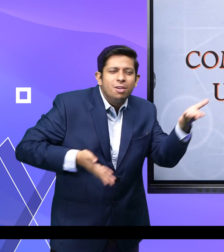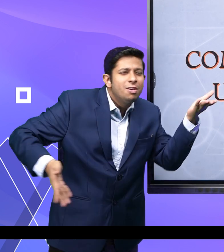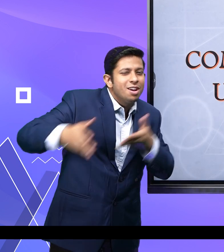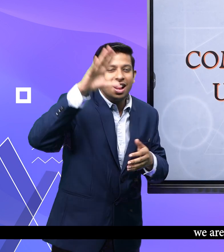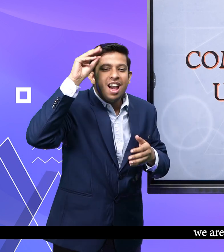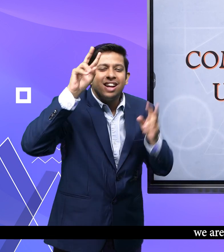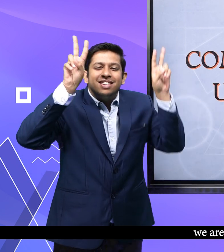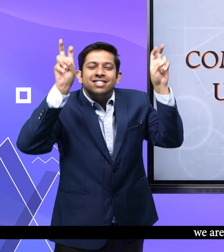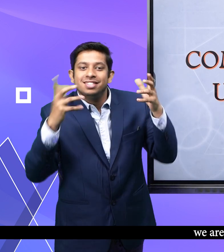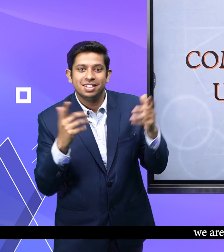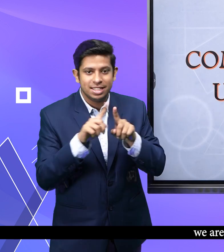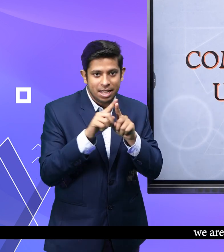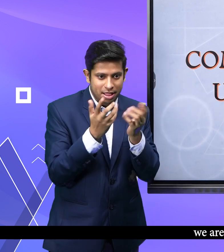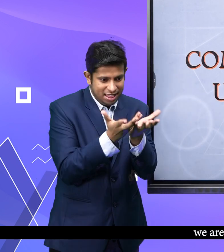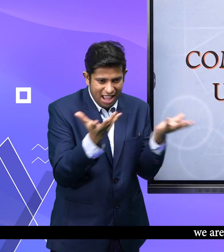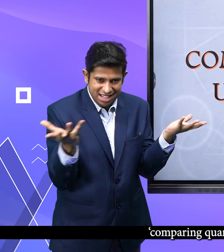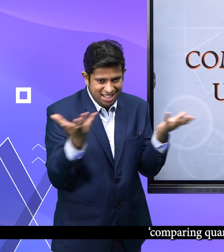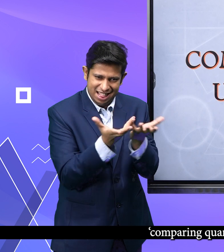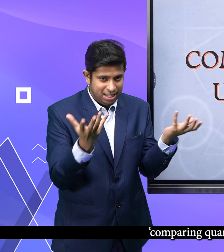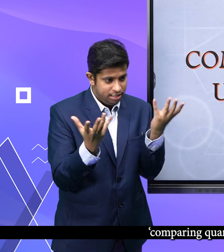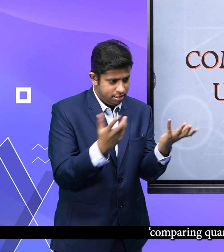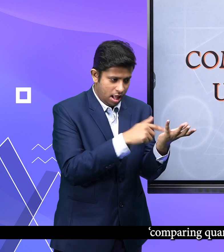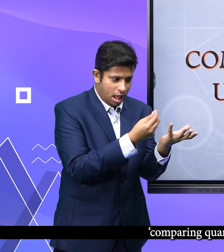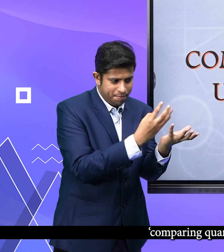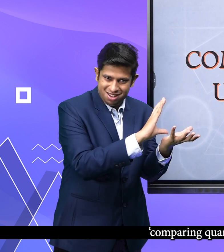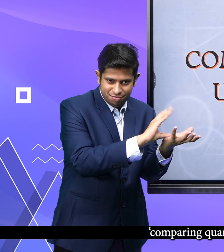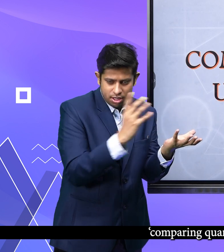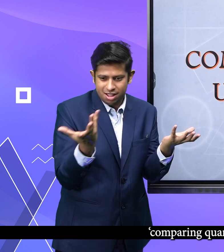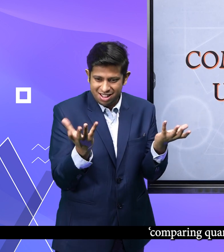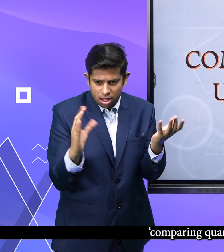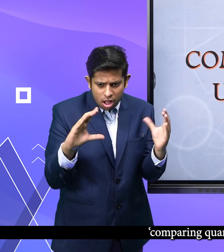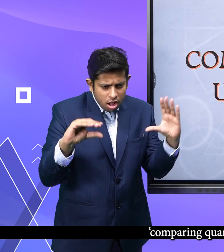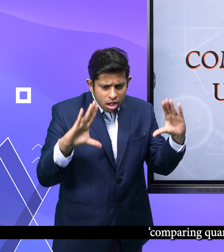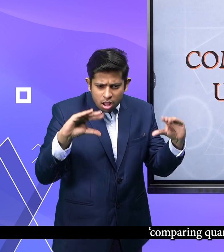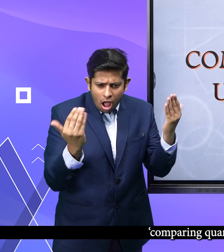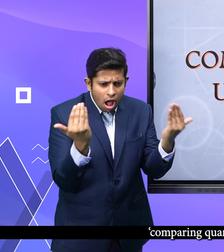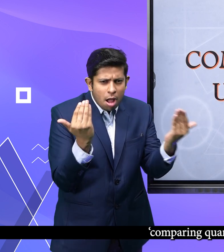Today we are going to learn comparing quantities using proportion.